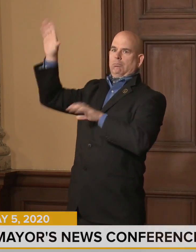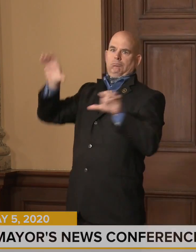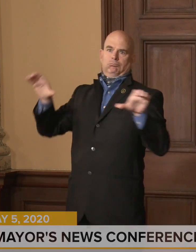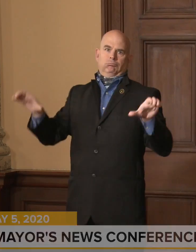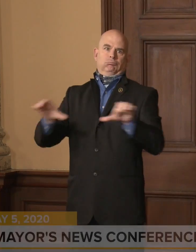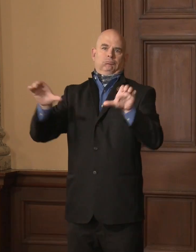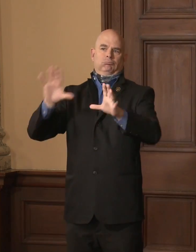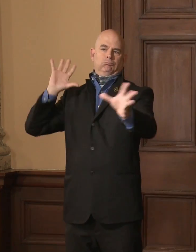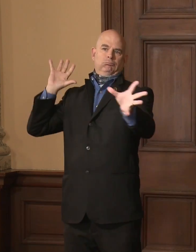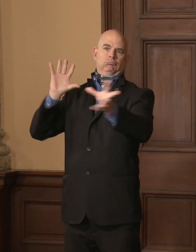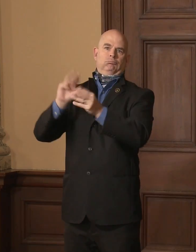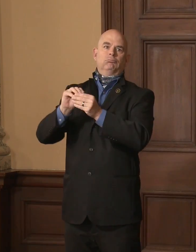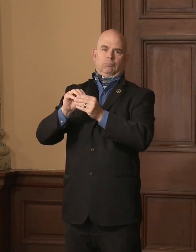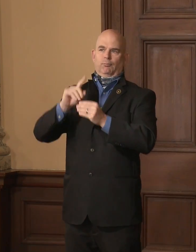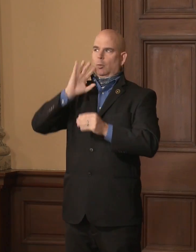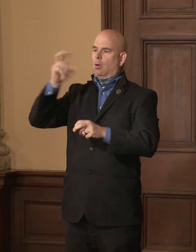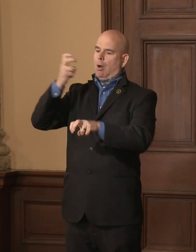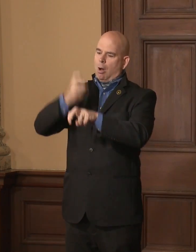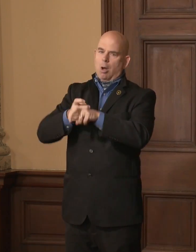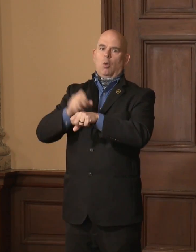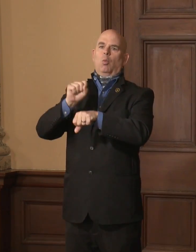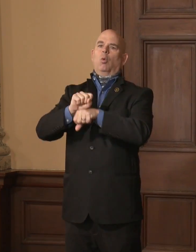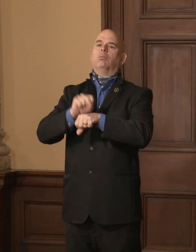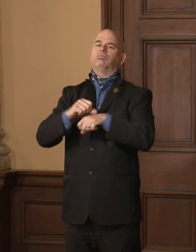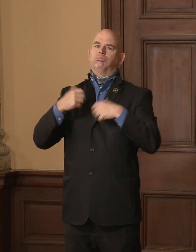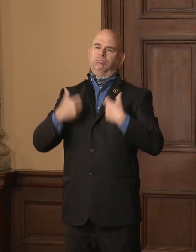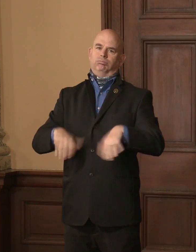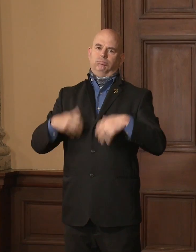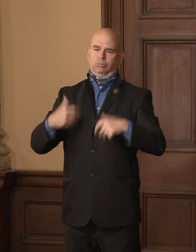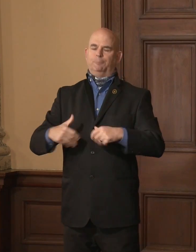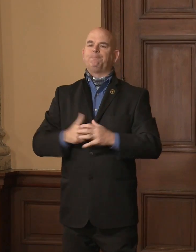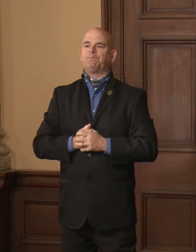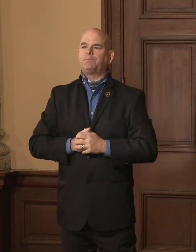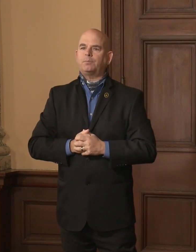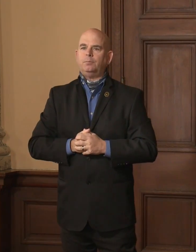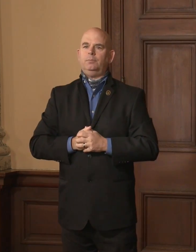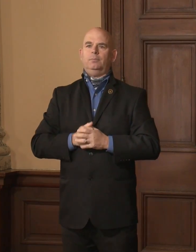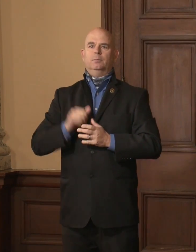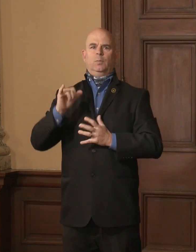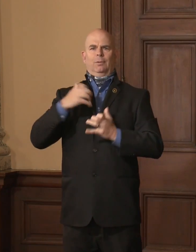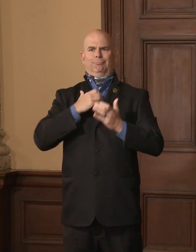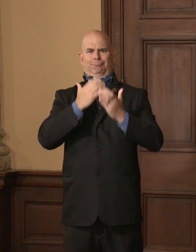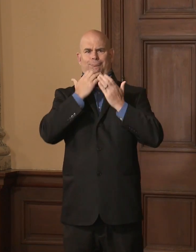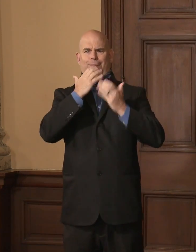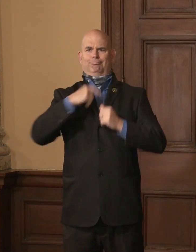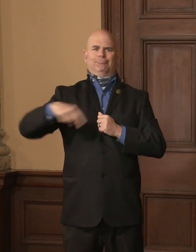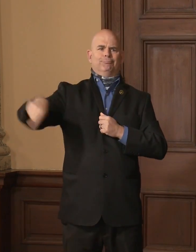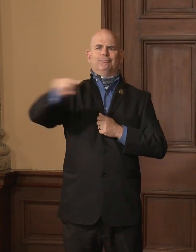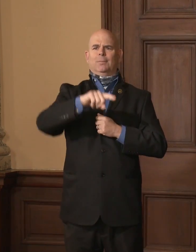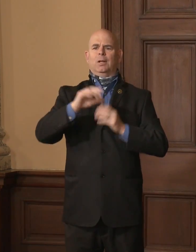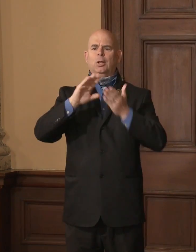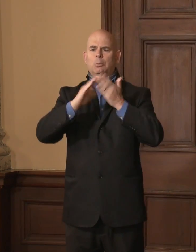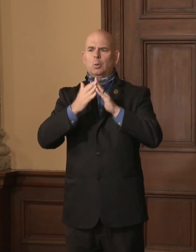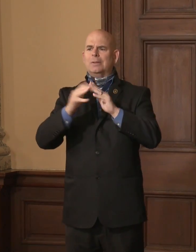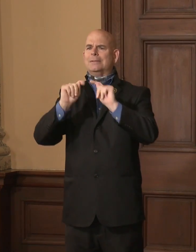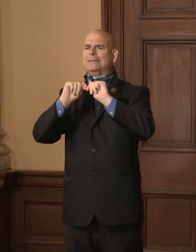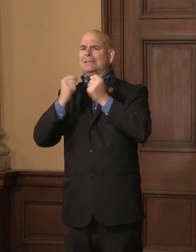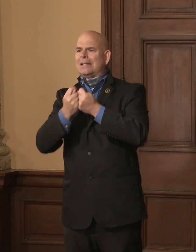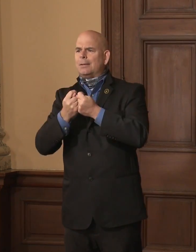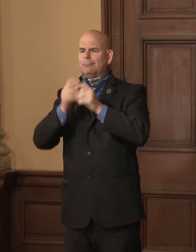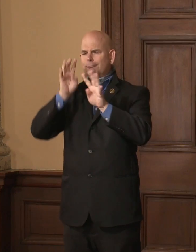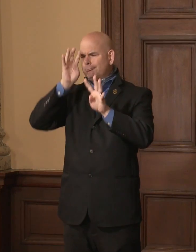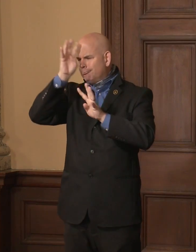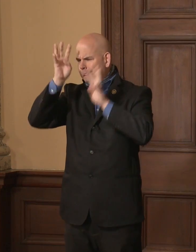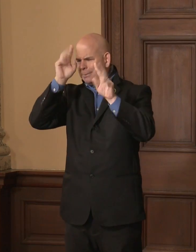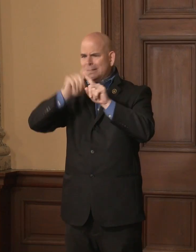highlight that our teams have collaborated on a robust clinical model for this site, which includes both residents and clinical